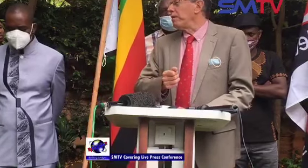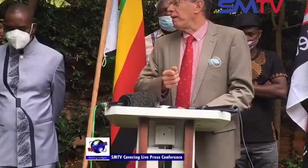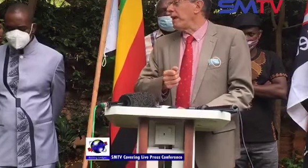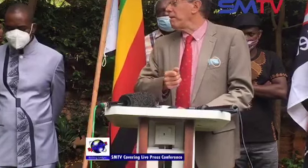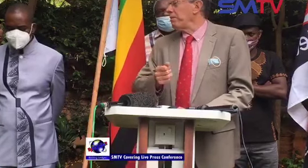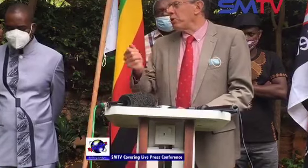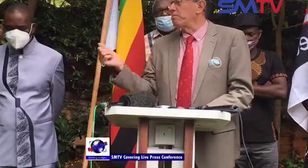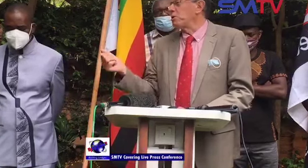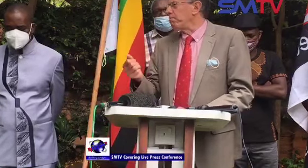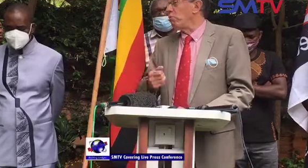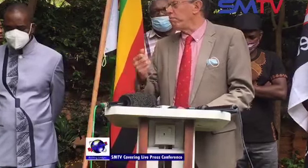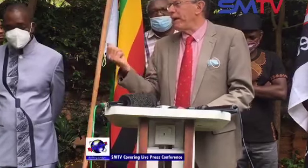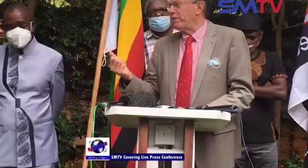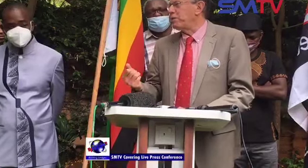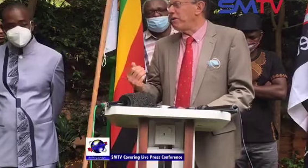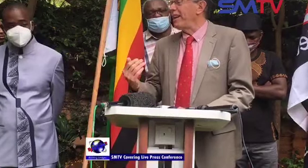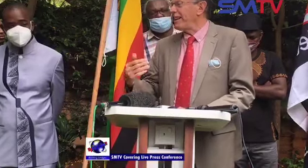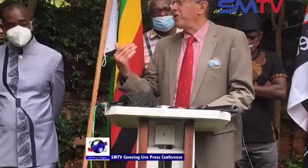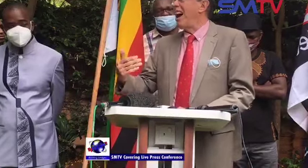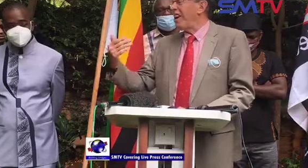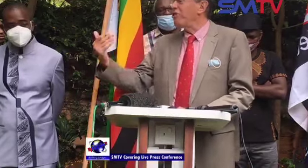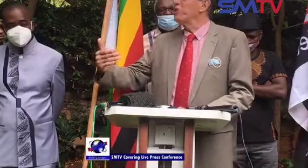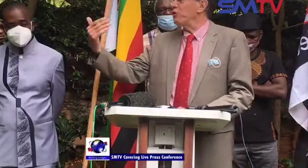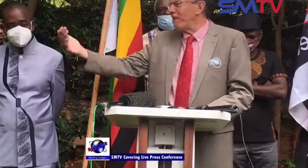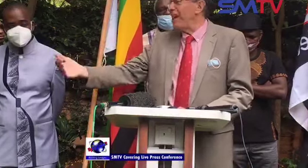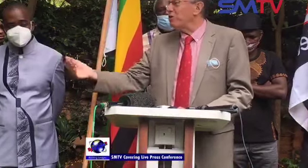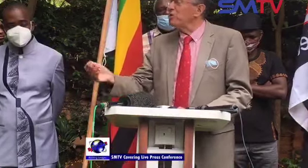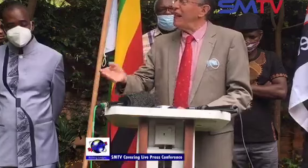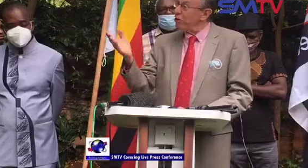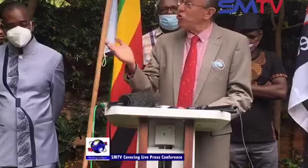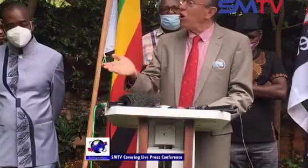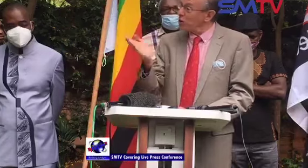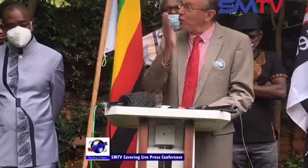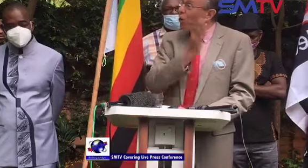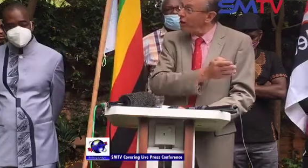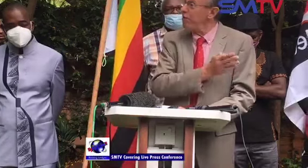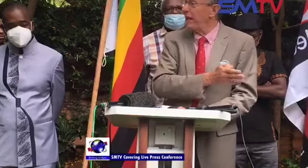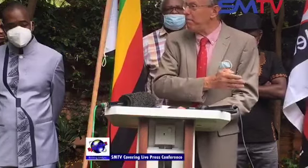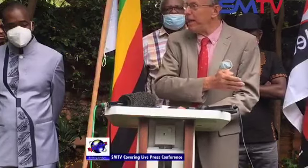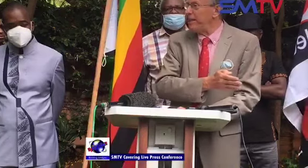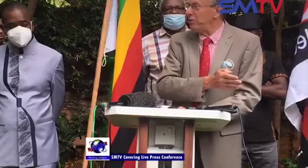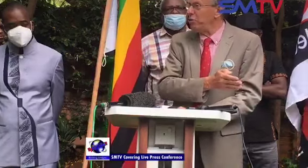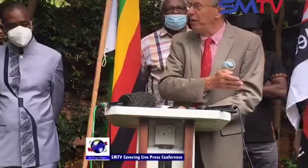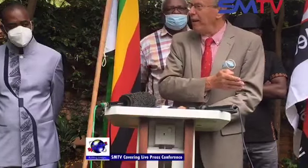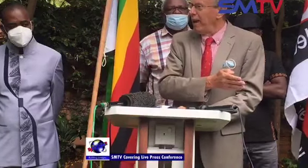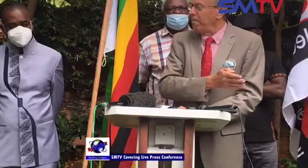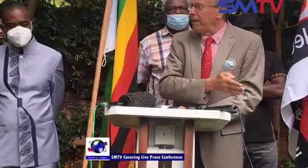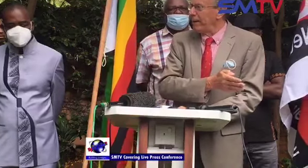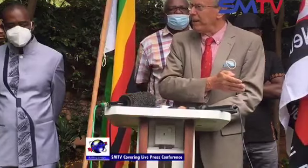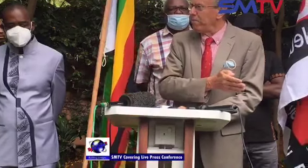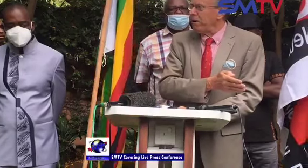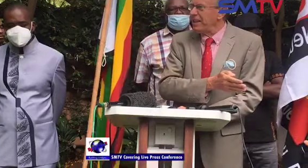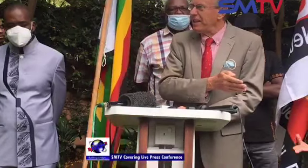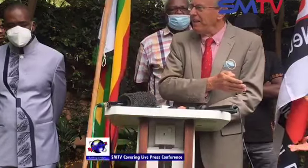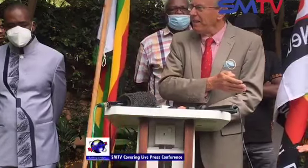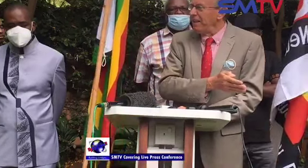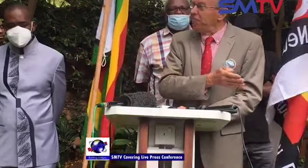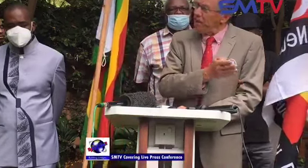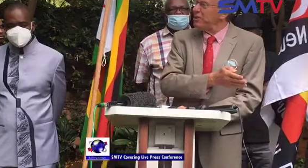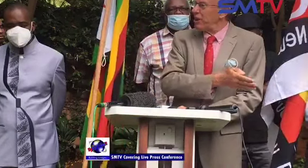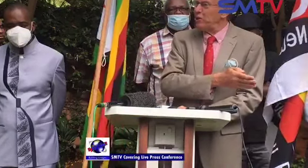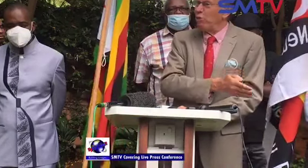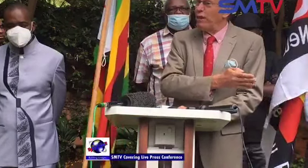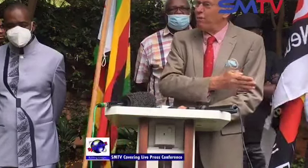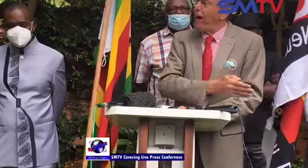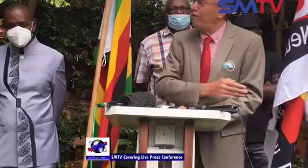with a membership support base running into hundreds of thousands, and the transferring of that money to a political party that at